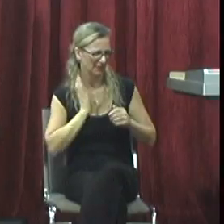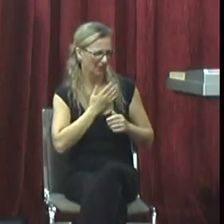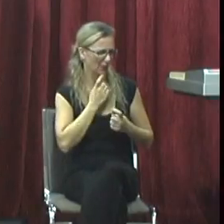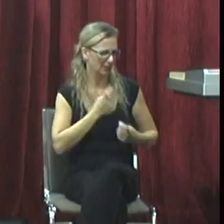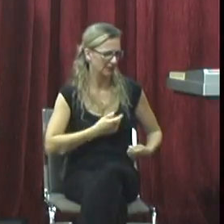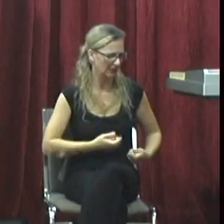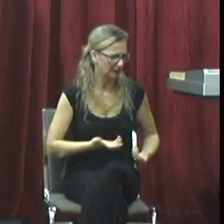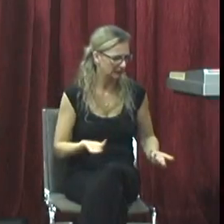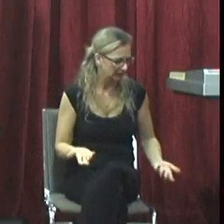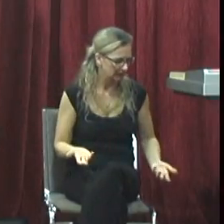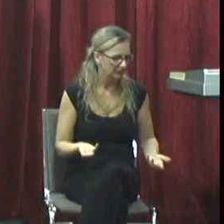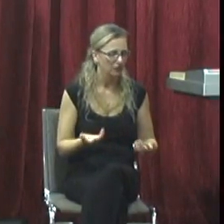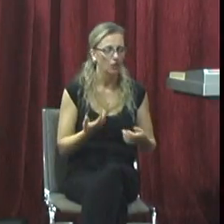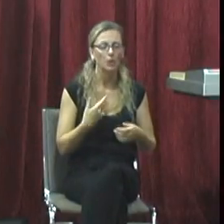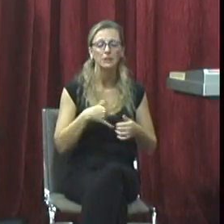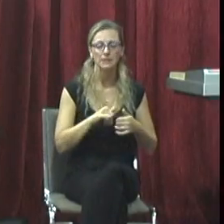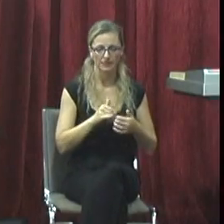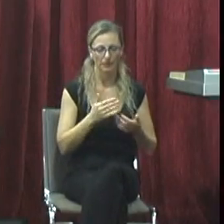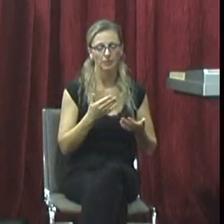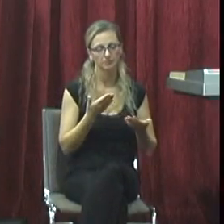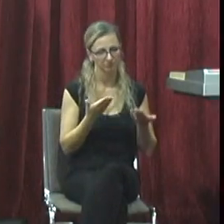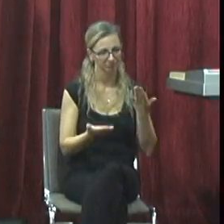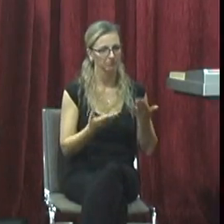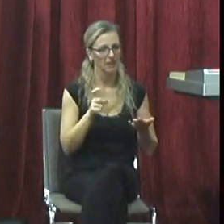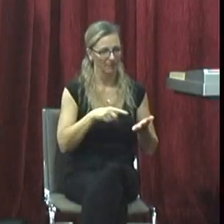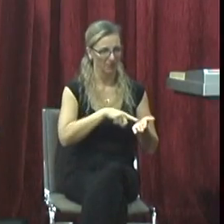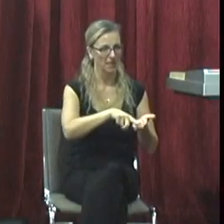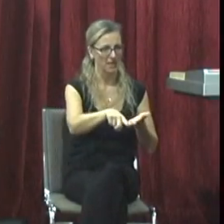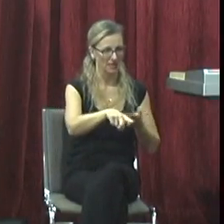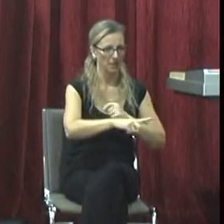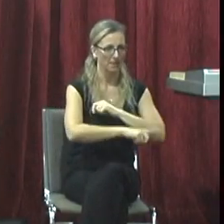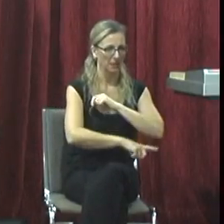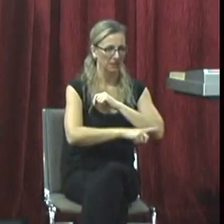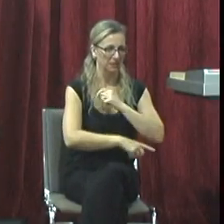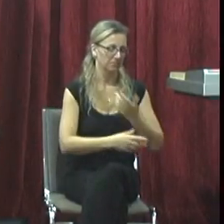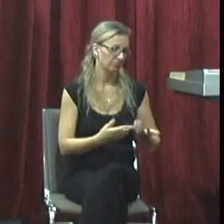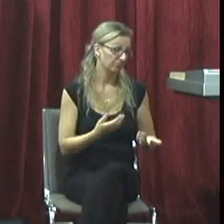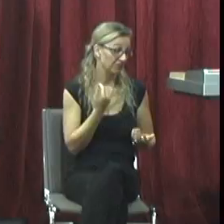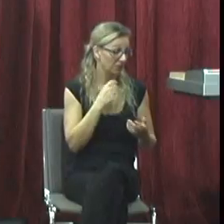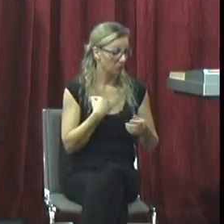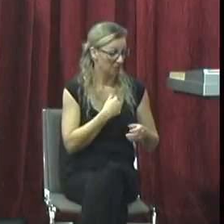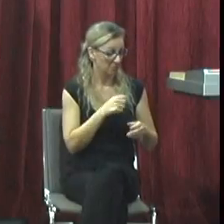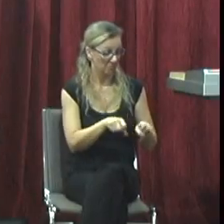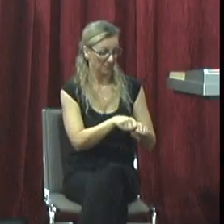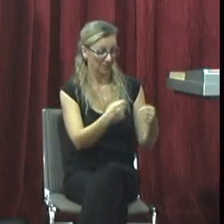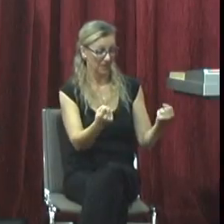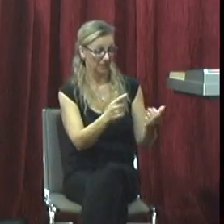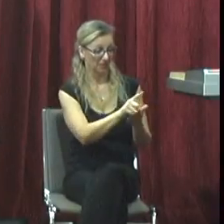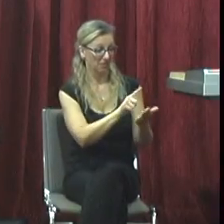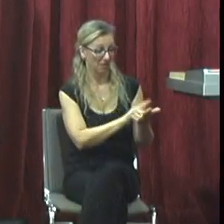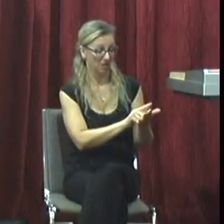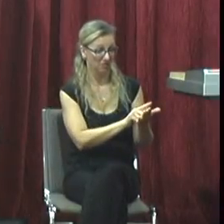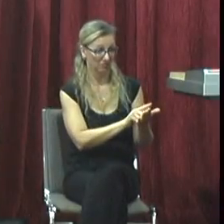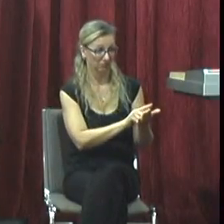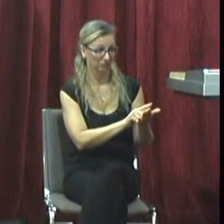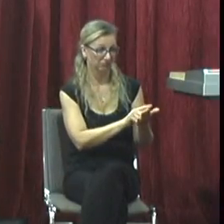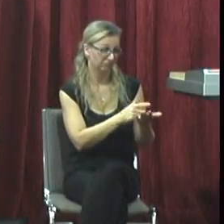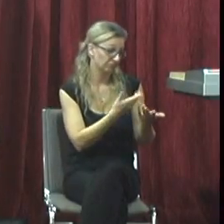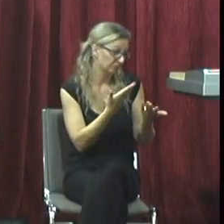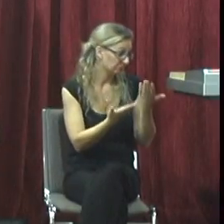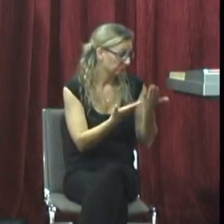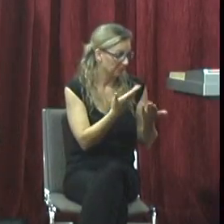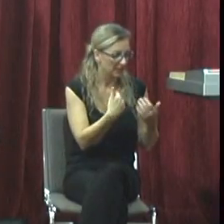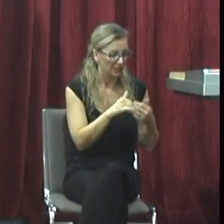the law of the land, you will still have to pay the penalty. It's either a fine or jail time. That's not going to